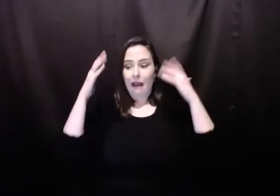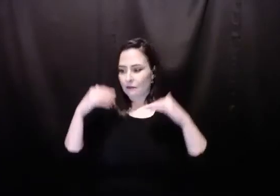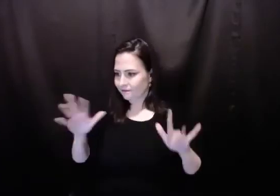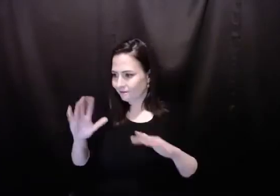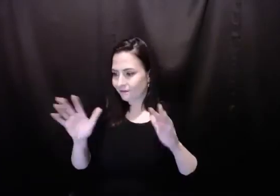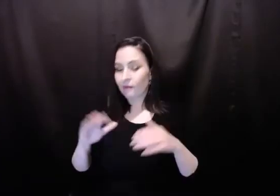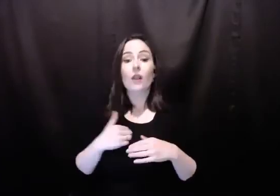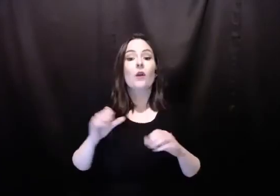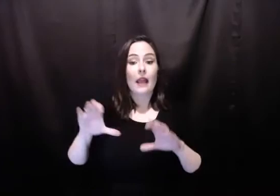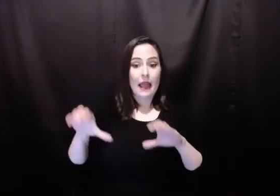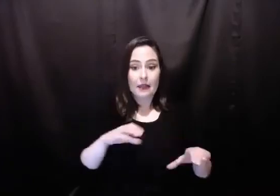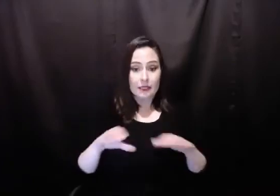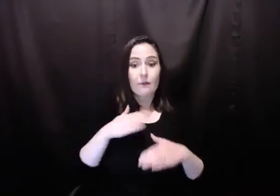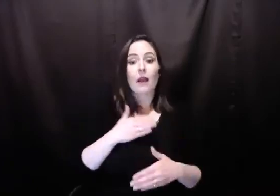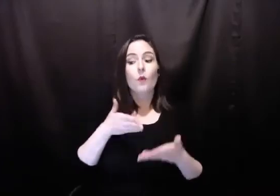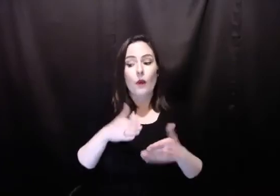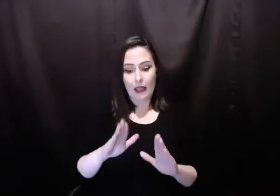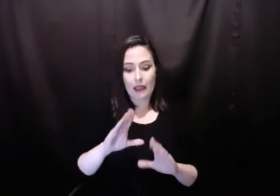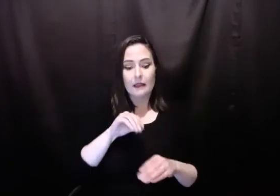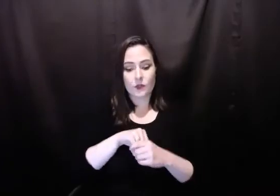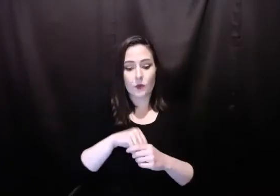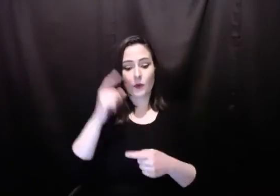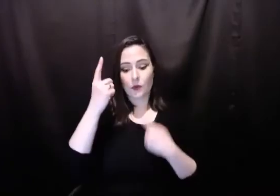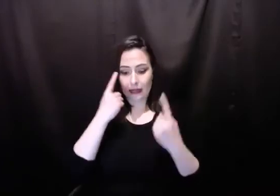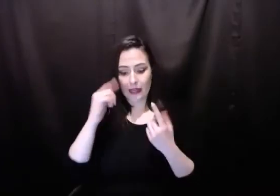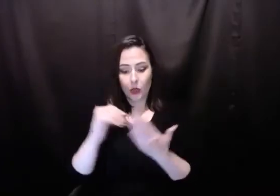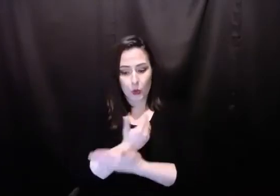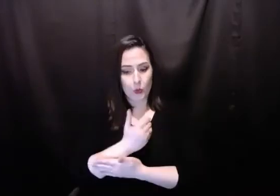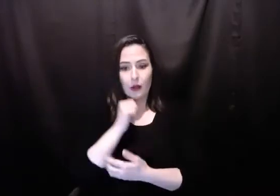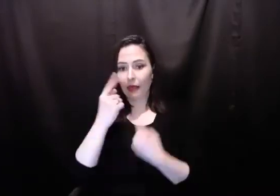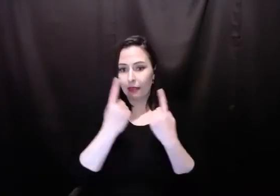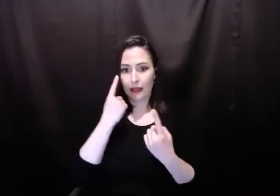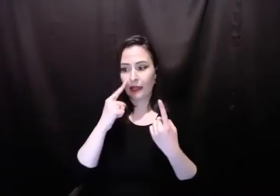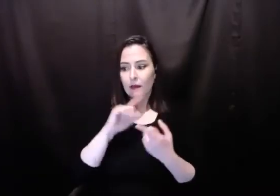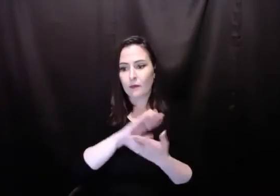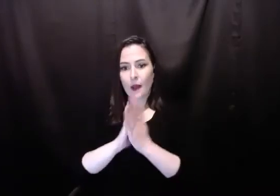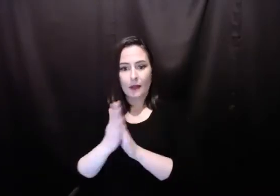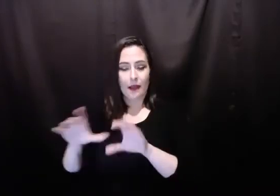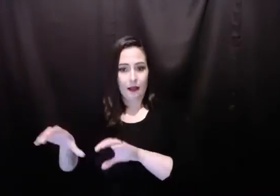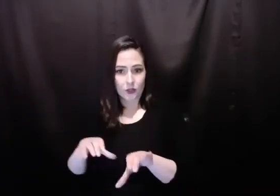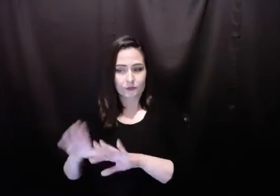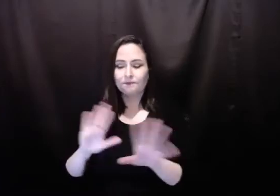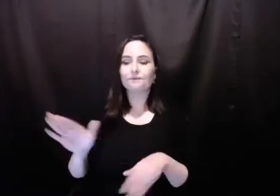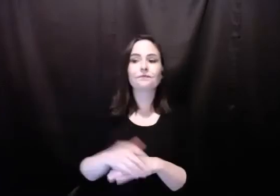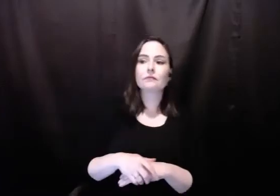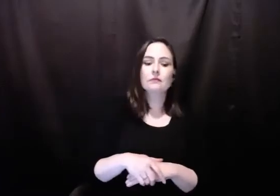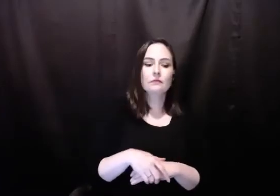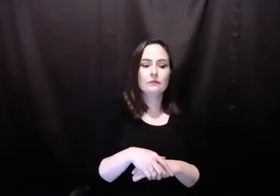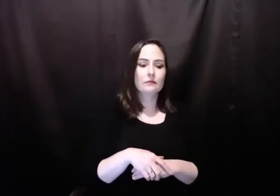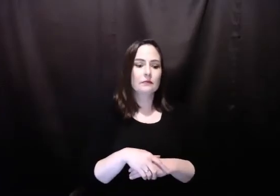I just think that it just became clear to me after some time in Al-Anon that if I was really serious about recovery, I had to believe in the